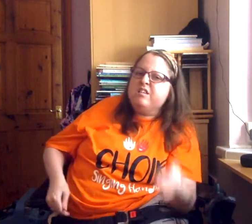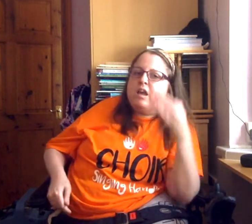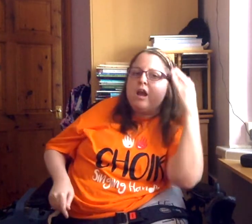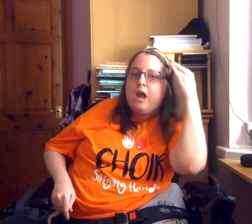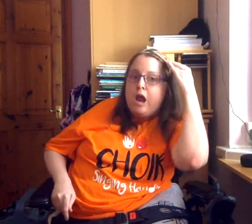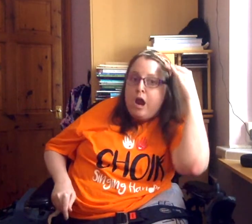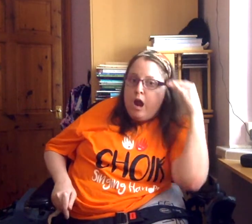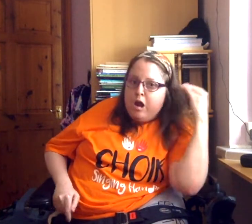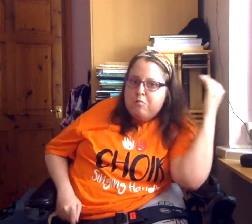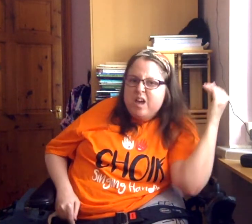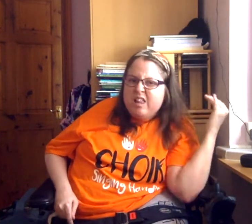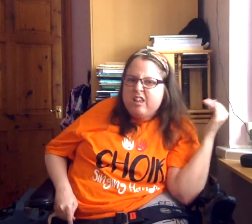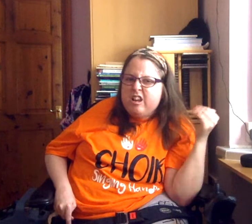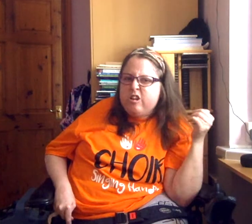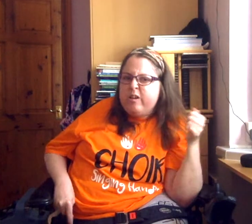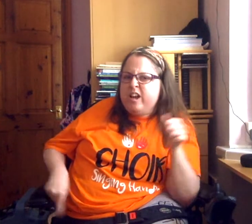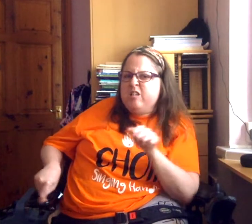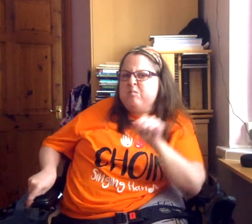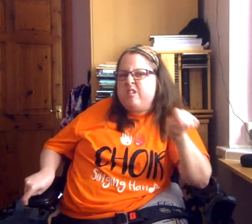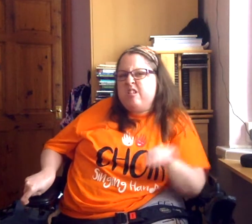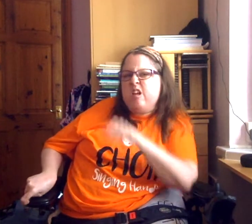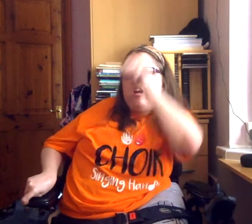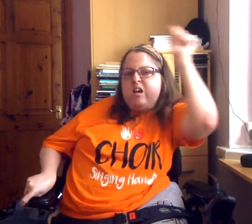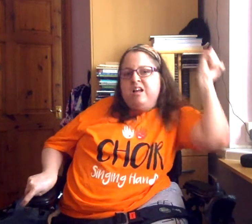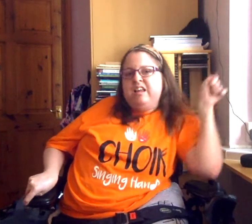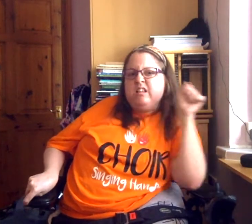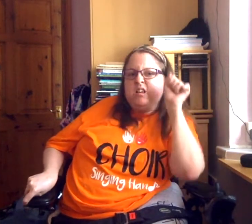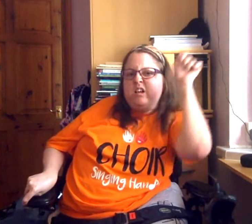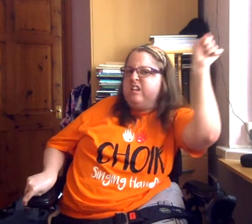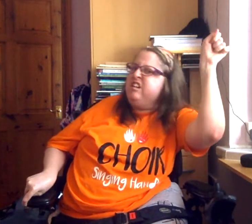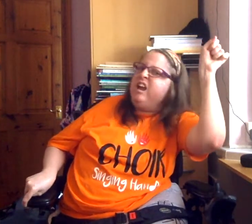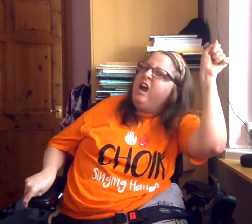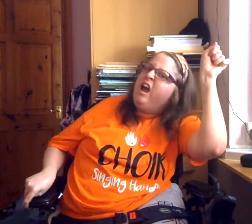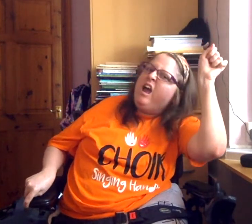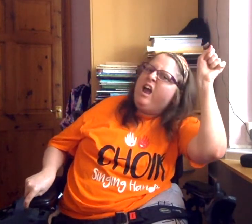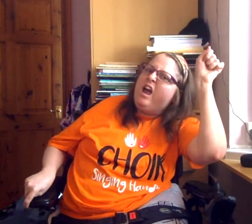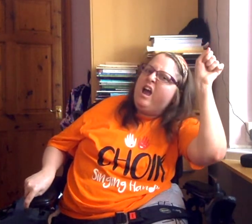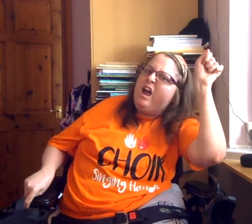see. A million dreams is all it's gonna